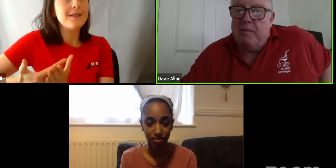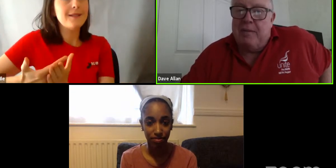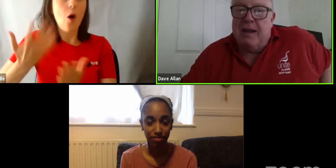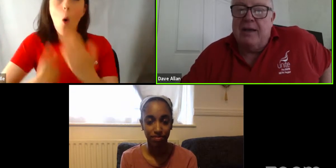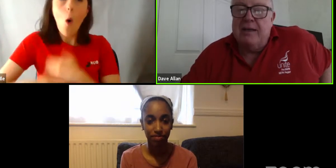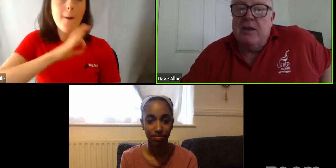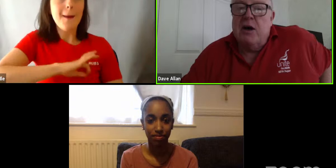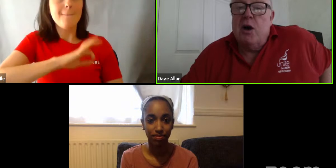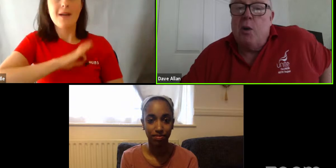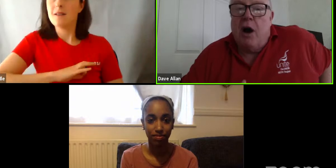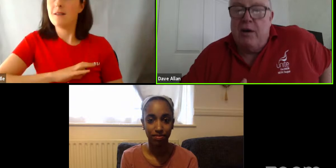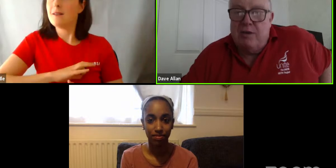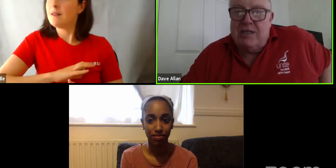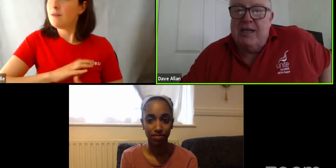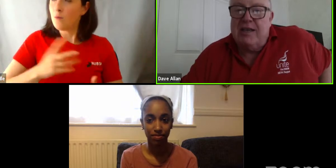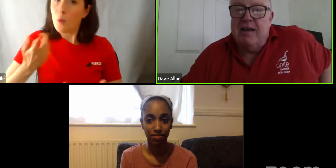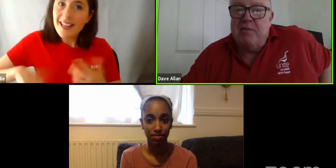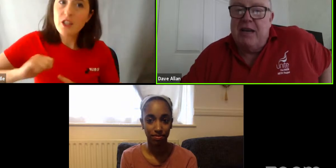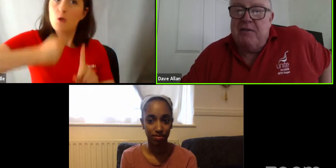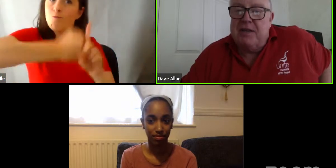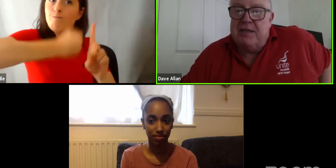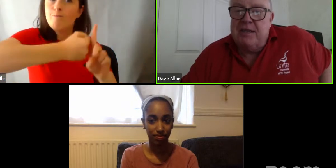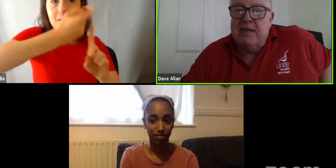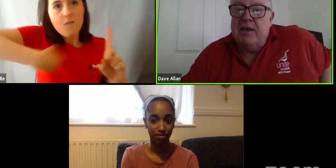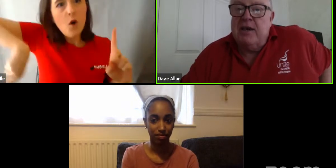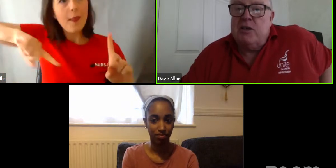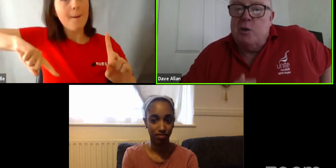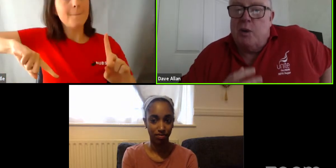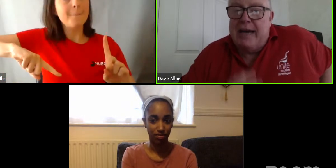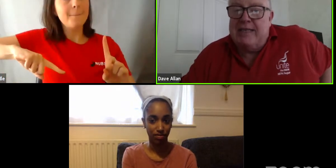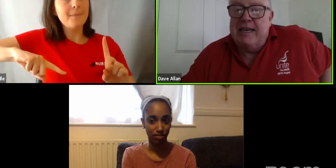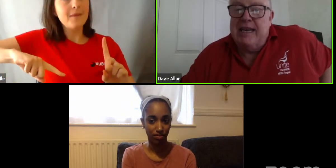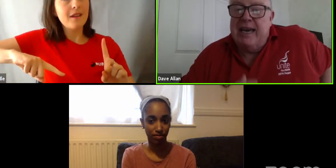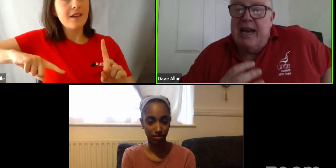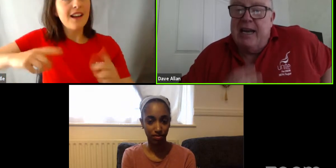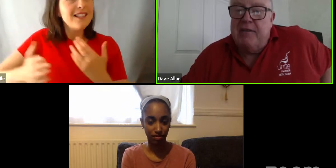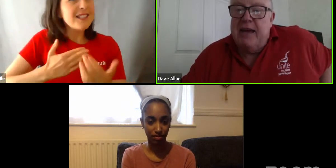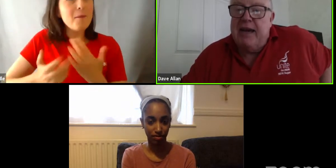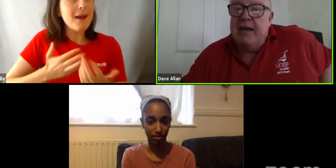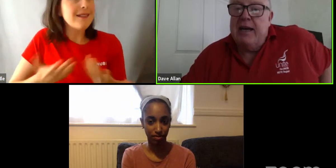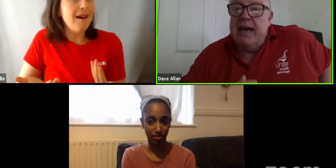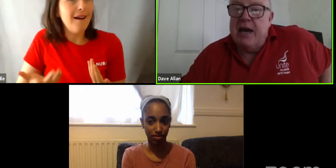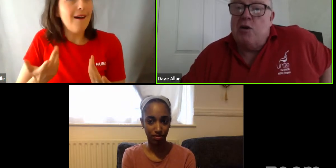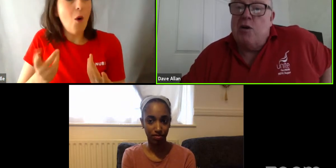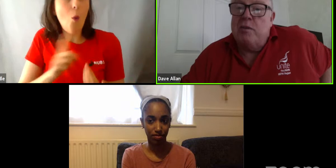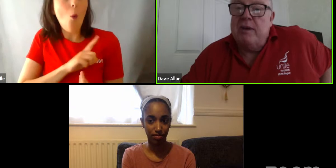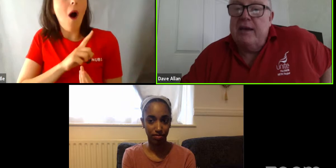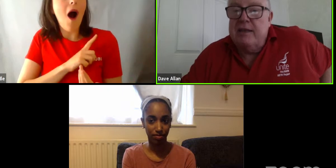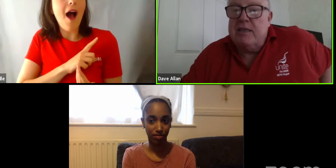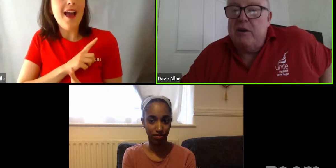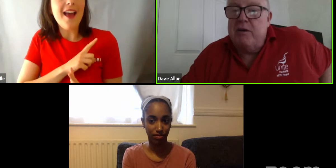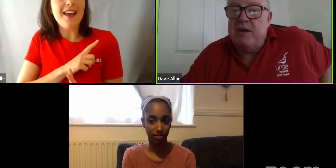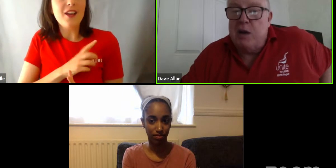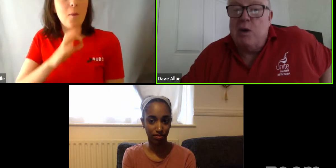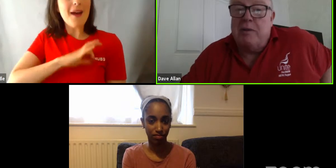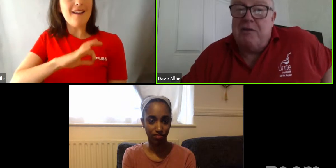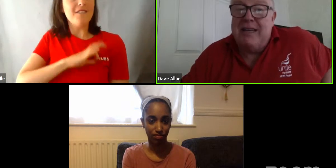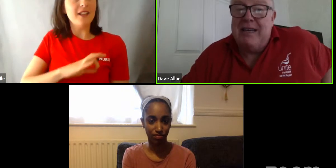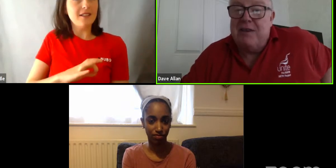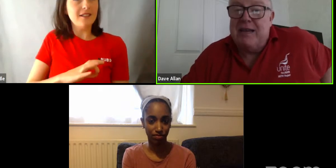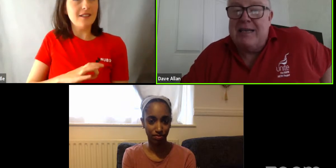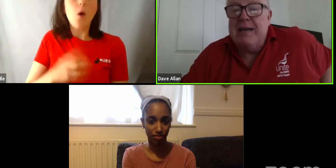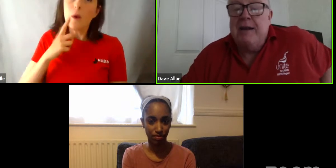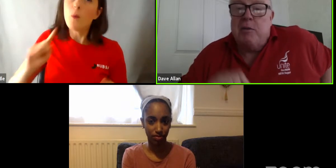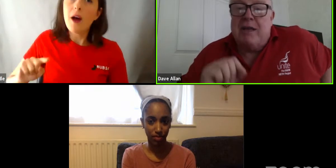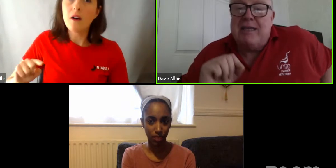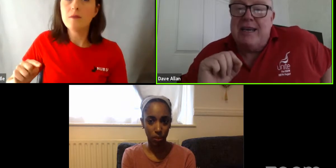all people who are in receipt of benefit to get a living income in this period, and we will be fighting